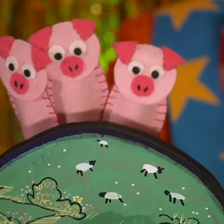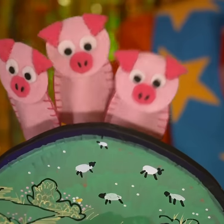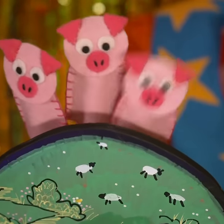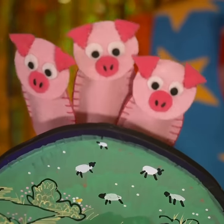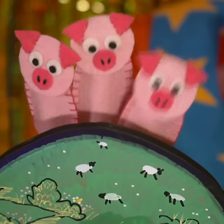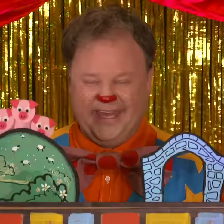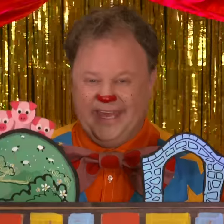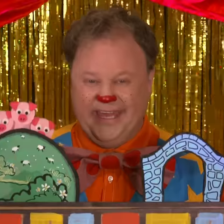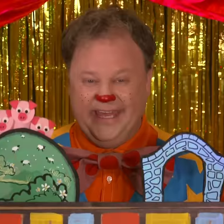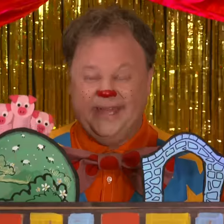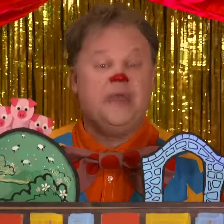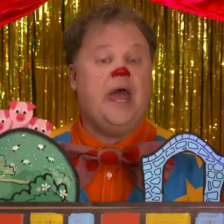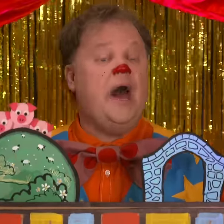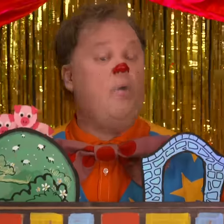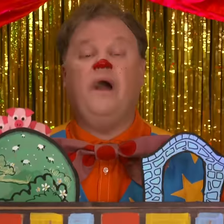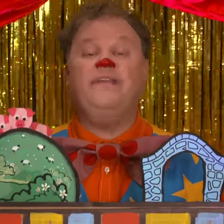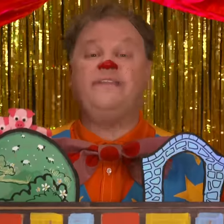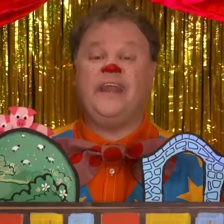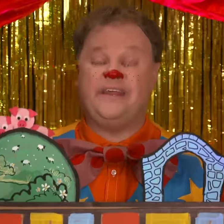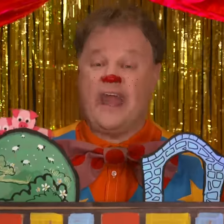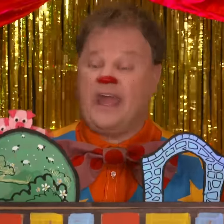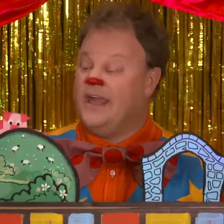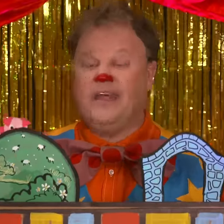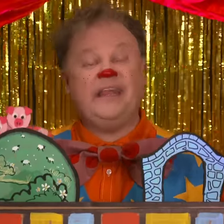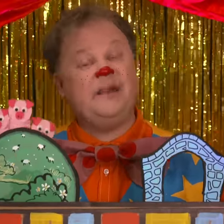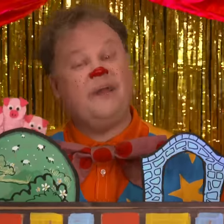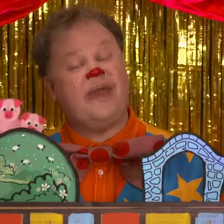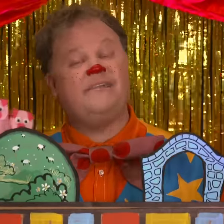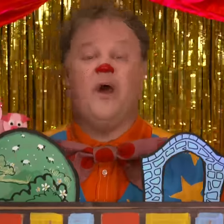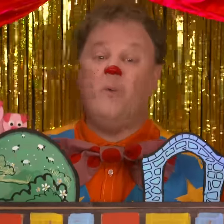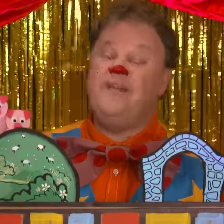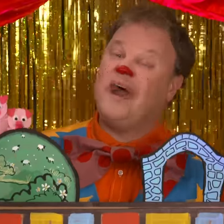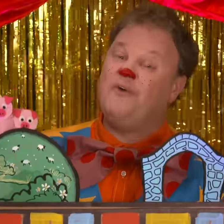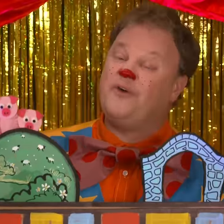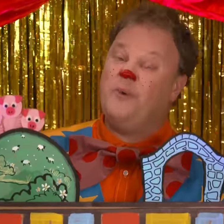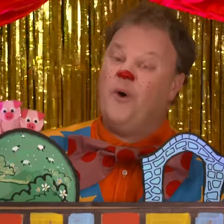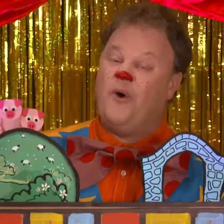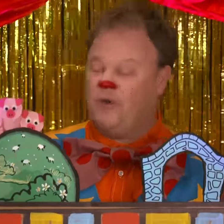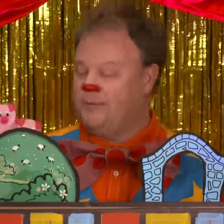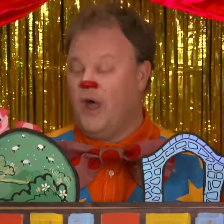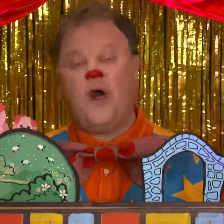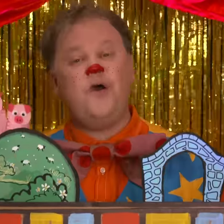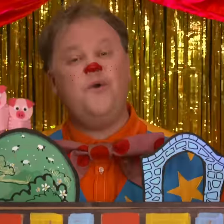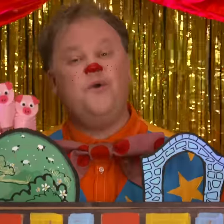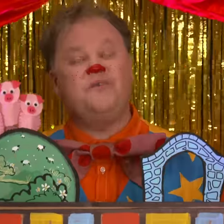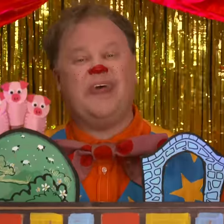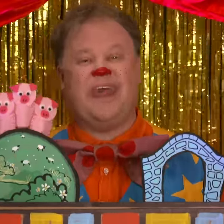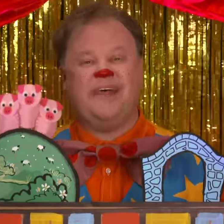Oink, oink. One sunny day, the little pigs went out for a walk over the